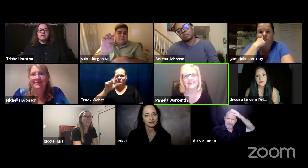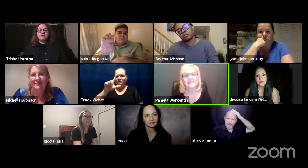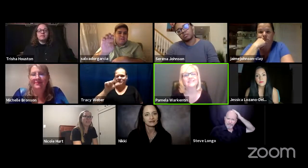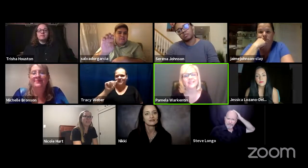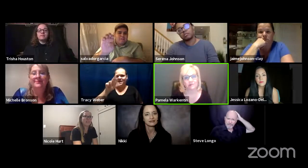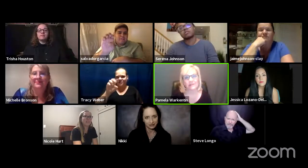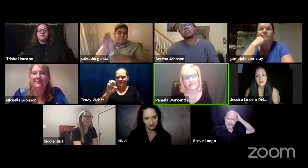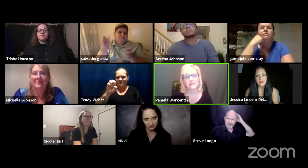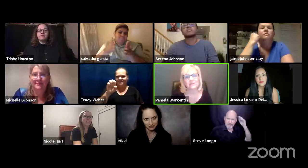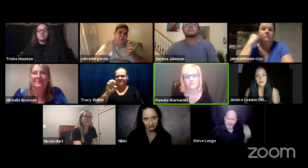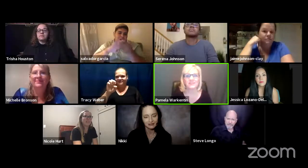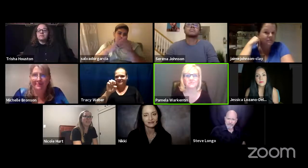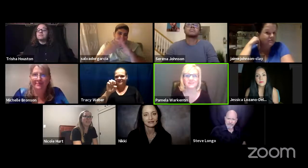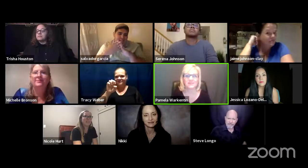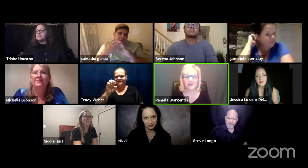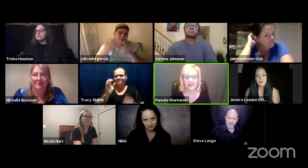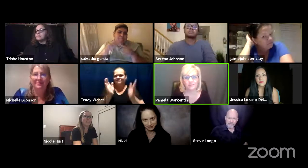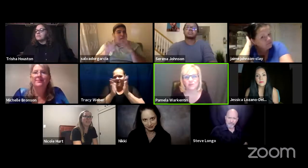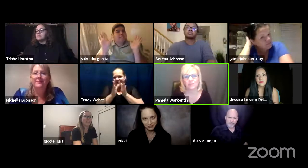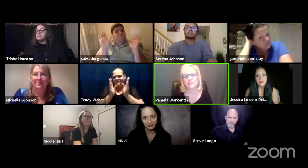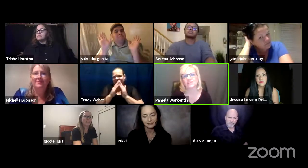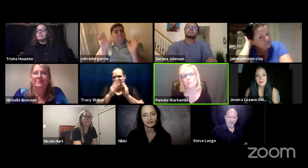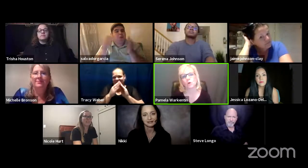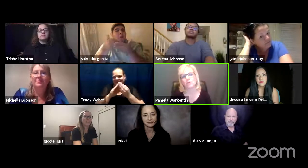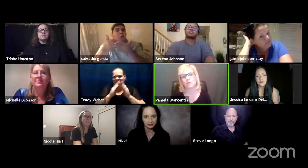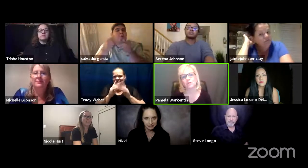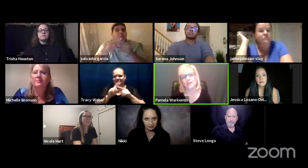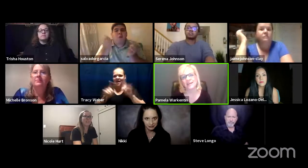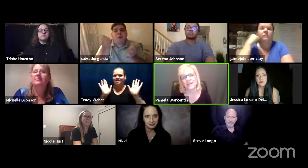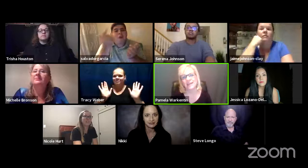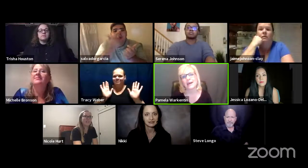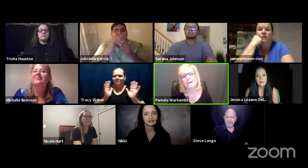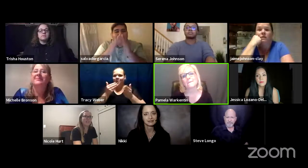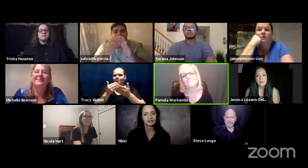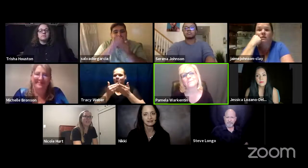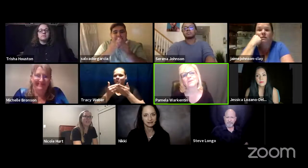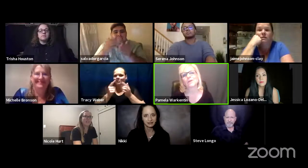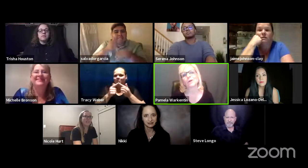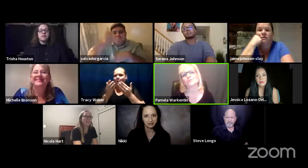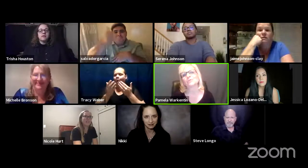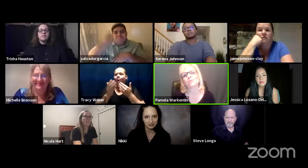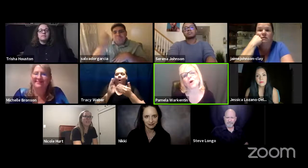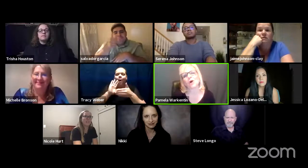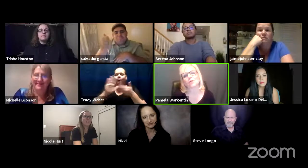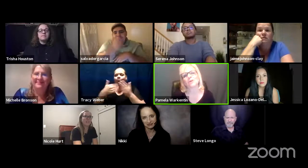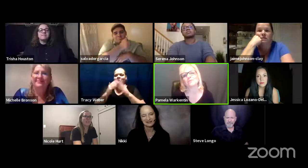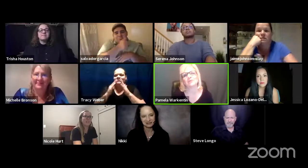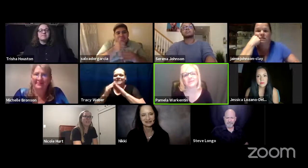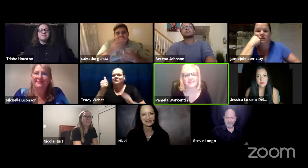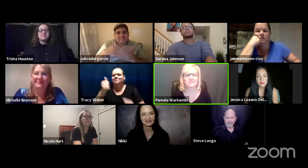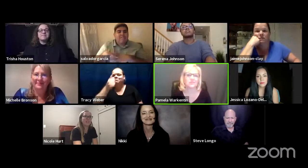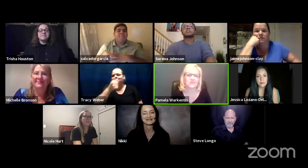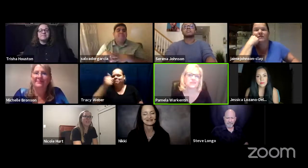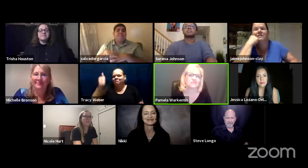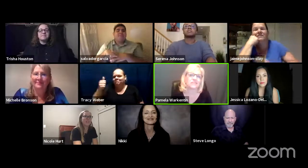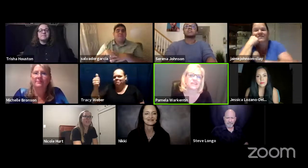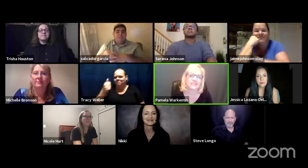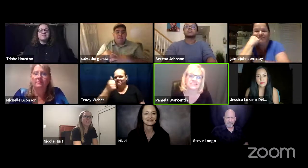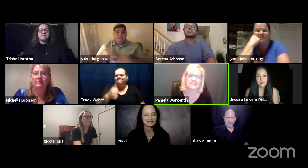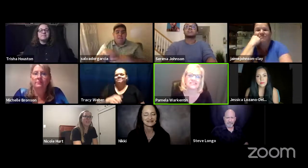in Tulare, to be specific, which is a small community, but close to all the communities within traveling